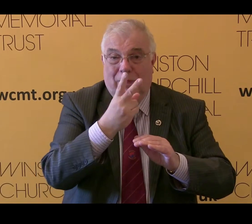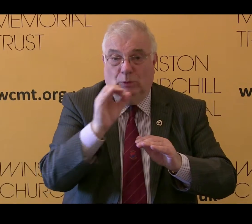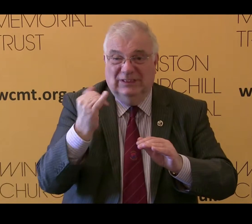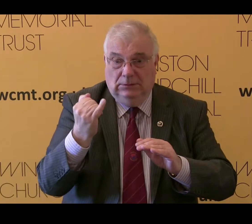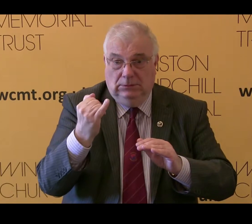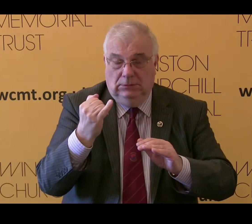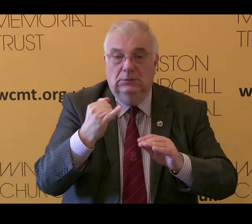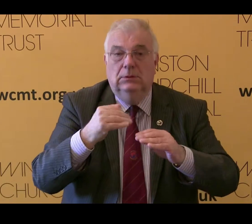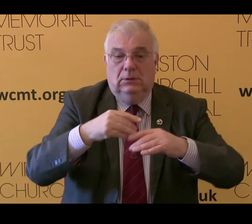2006,